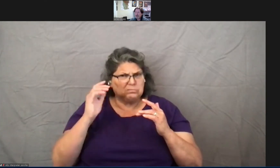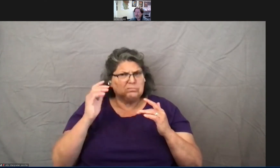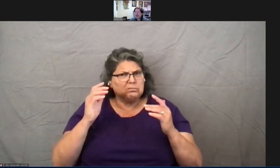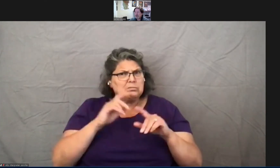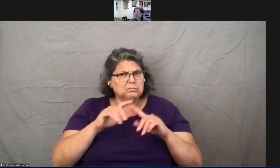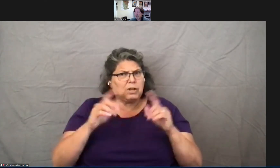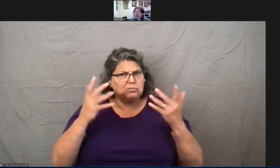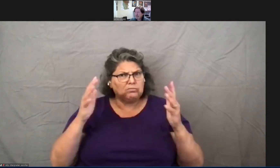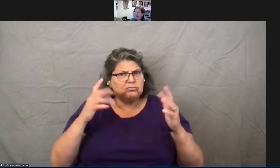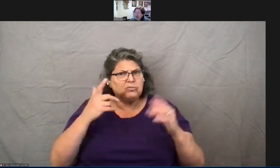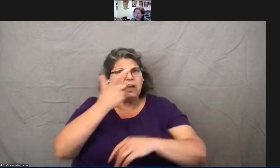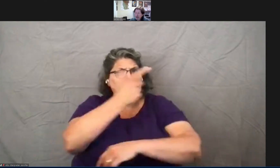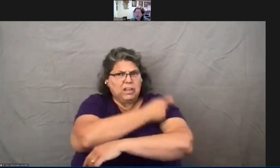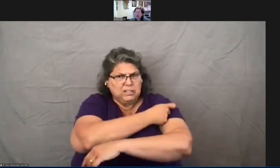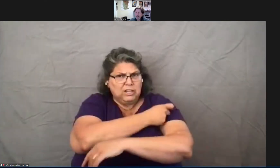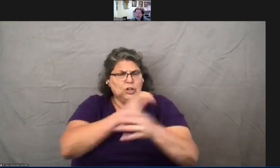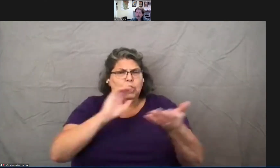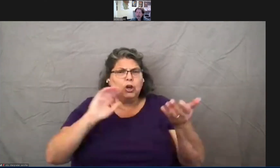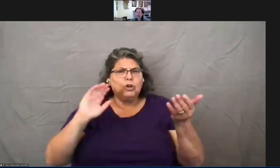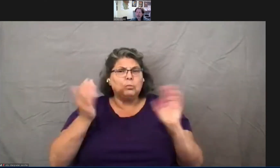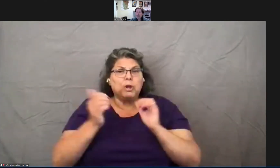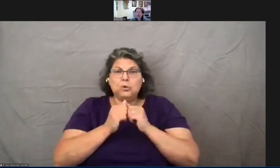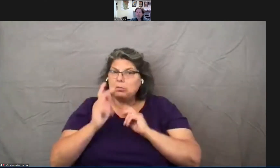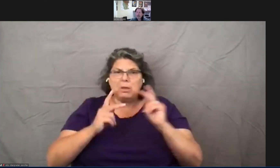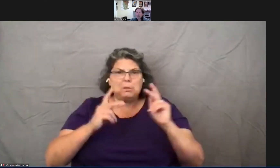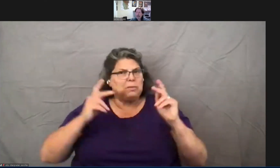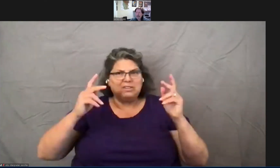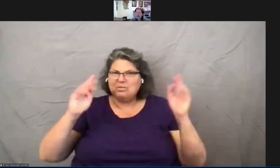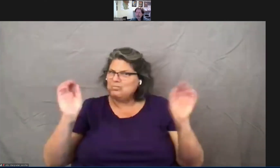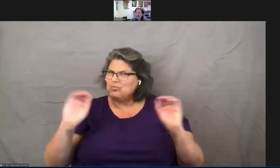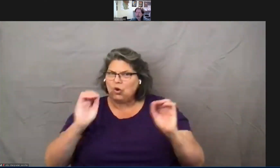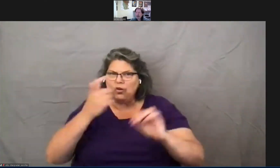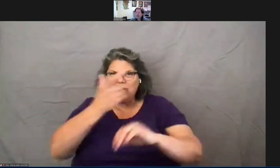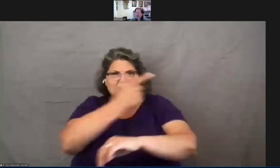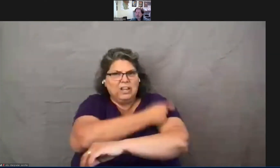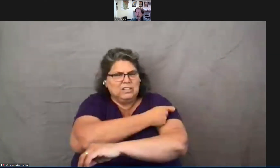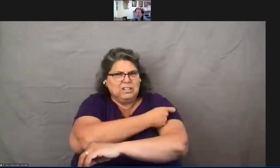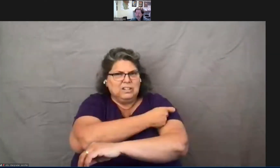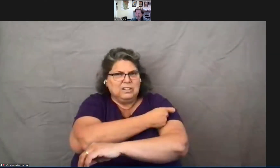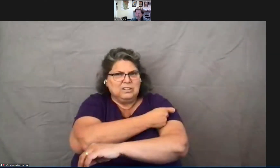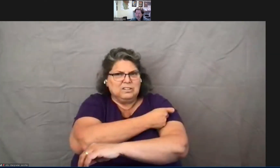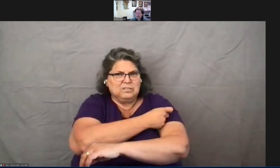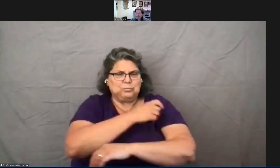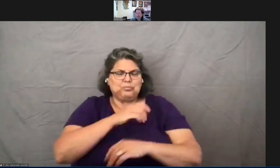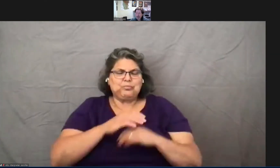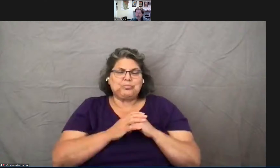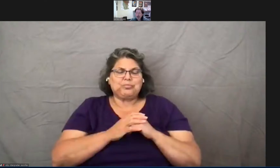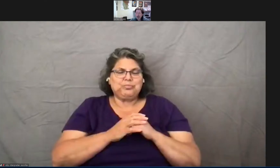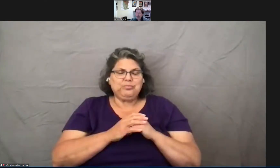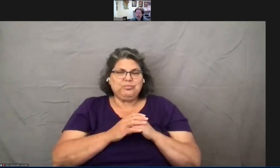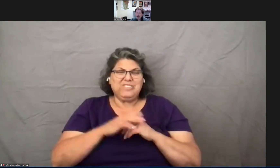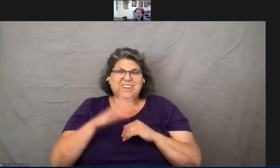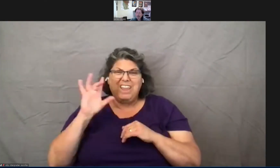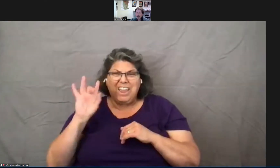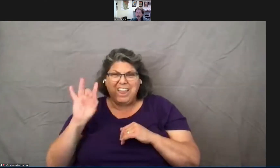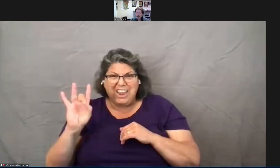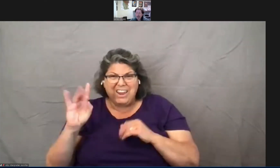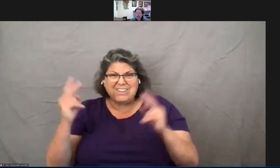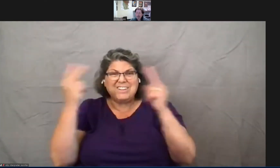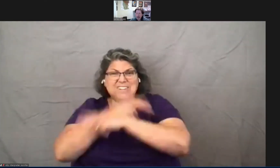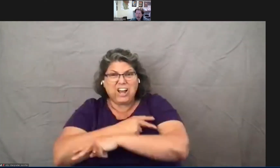vaccine versus those who have not had the vaccine, there's 8 times more people who